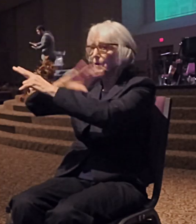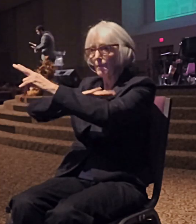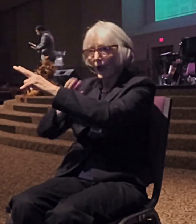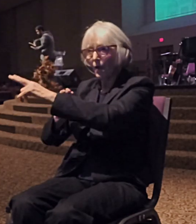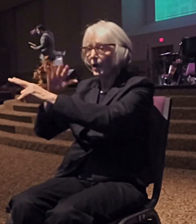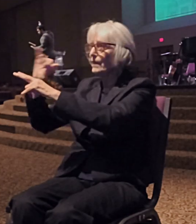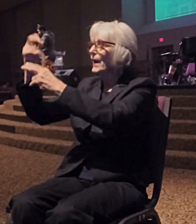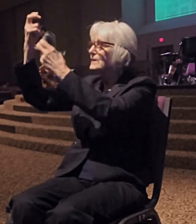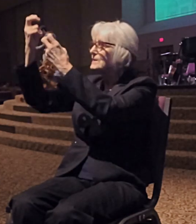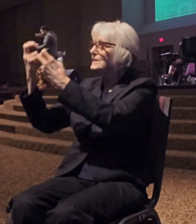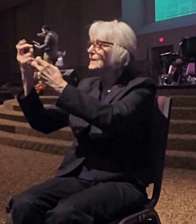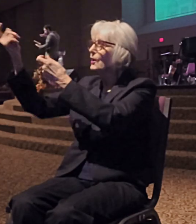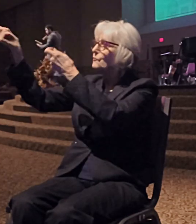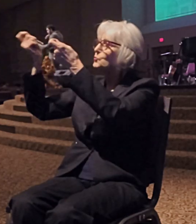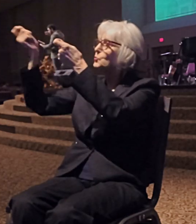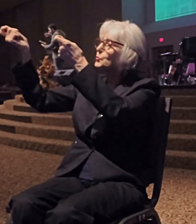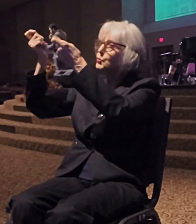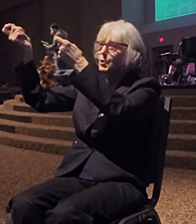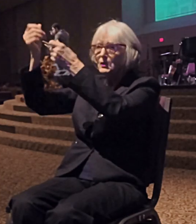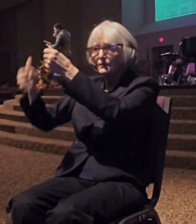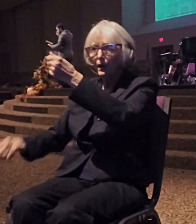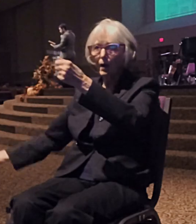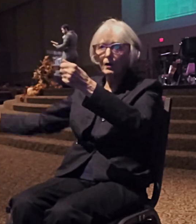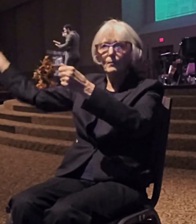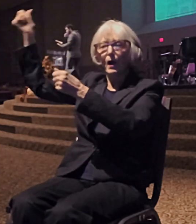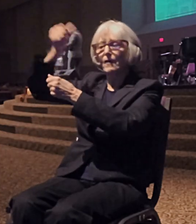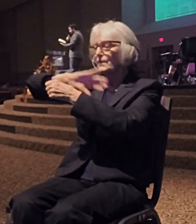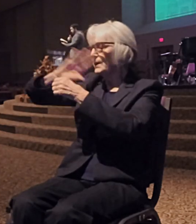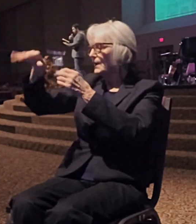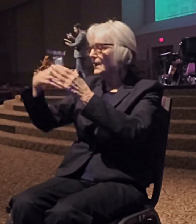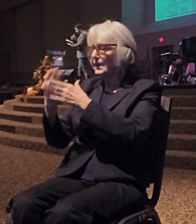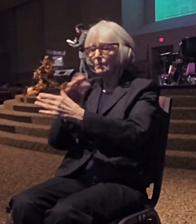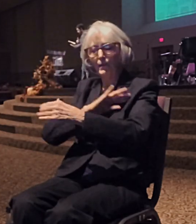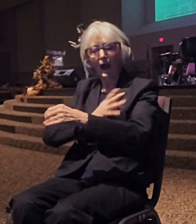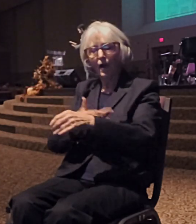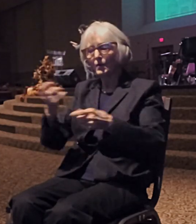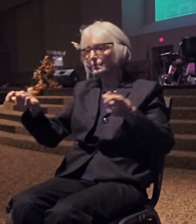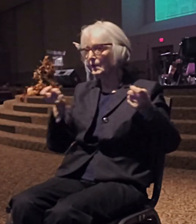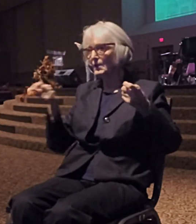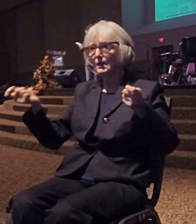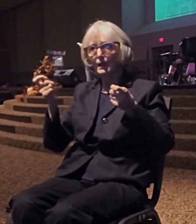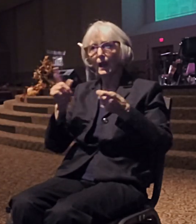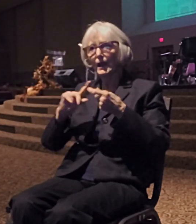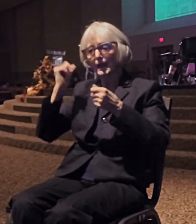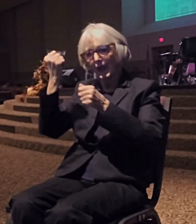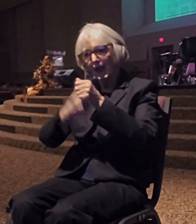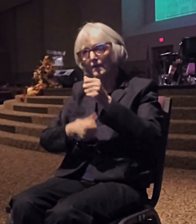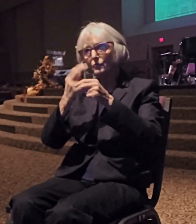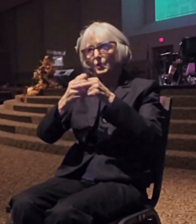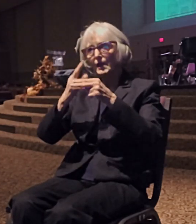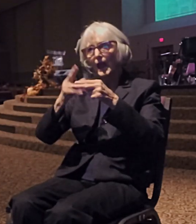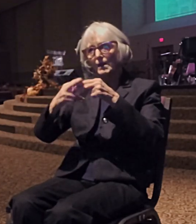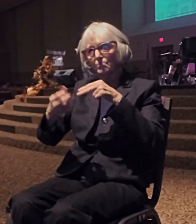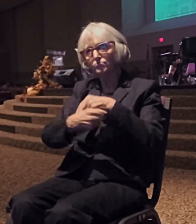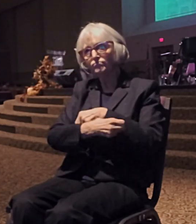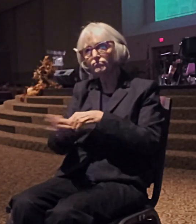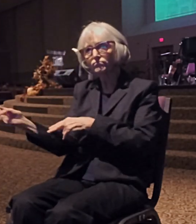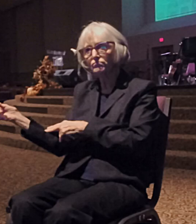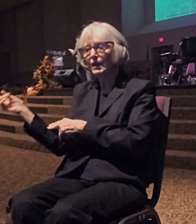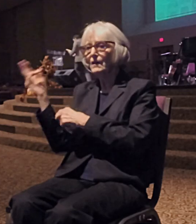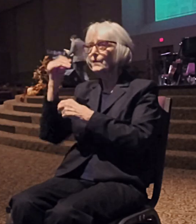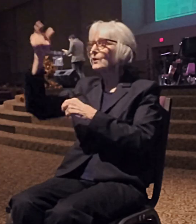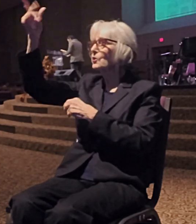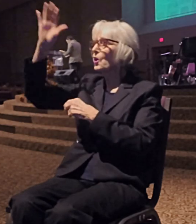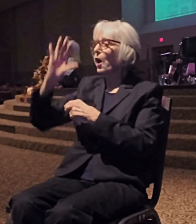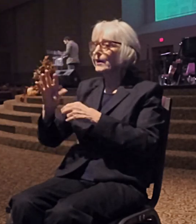of rule, is far above it all rule and authority and power and dominion and every name that is named, that God has put all